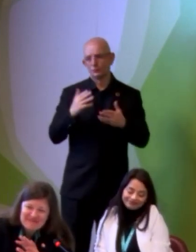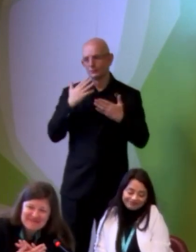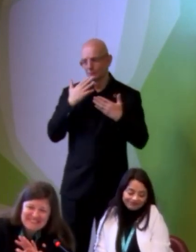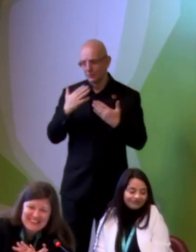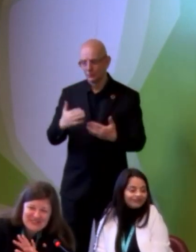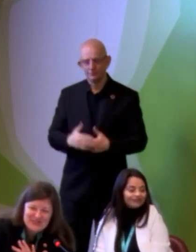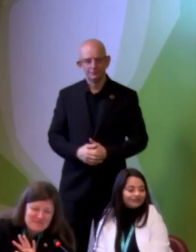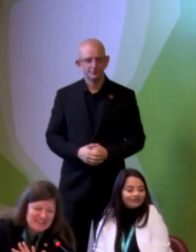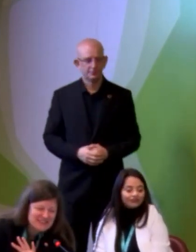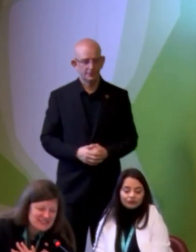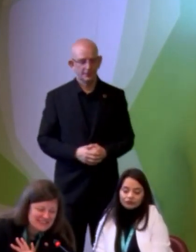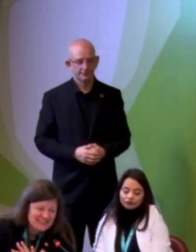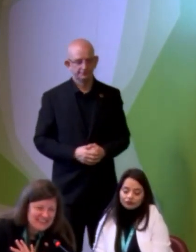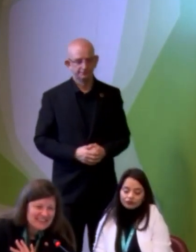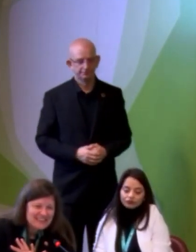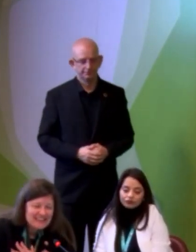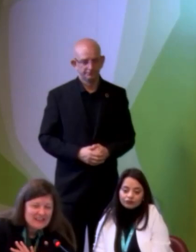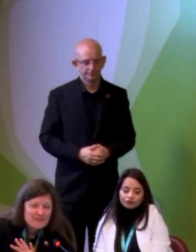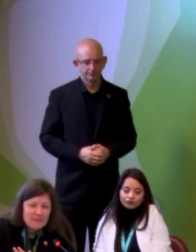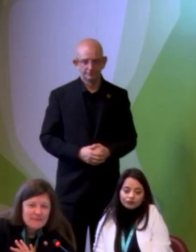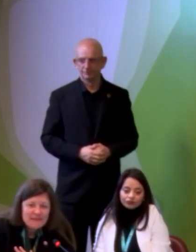you. Thank you so much.